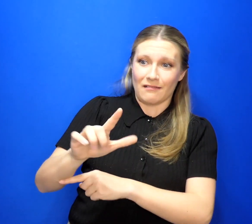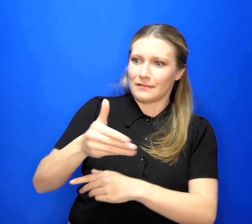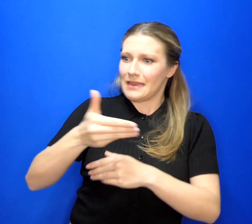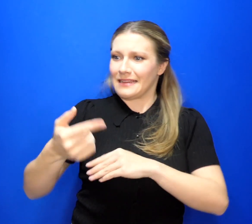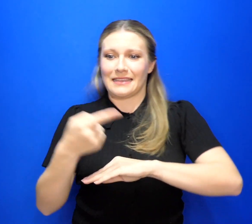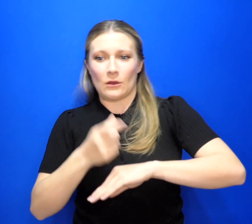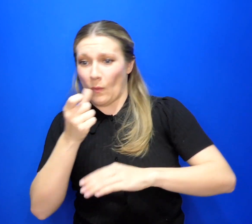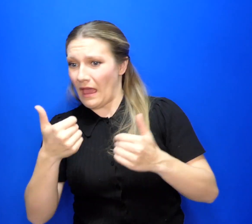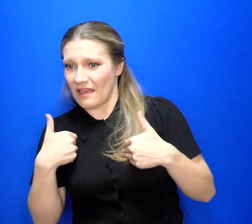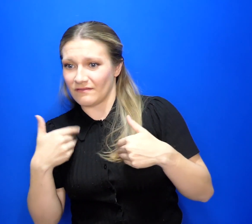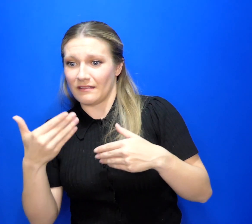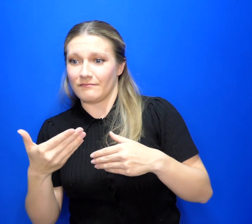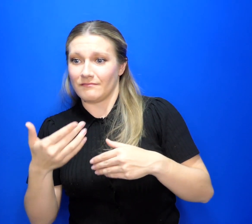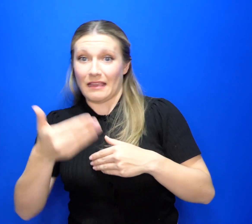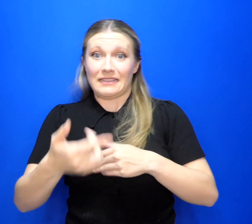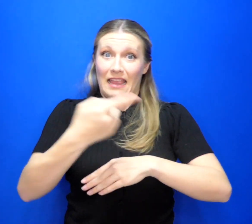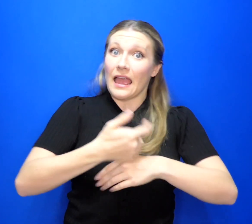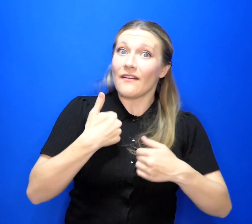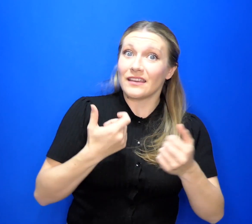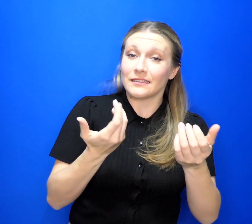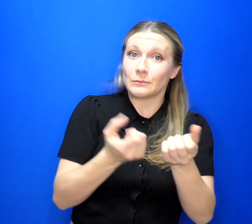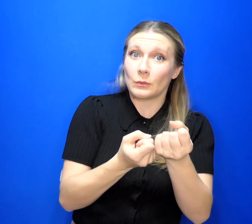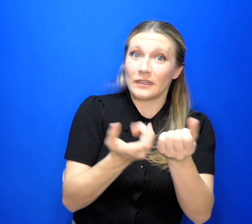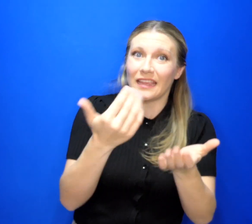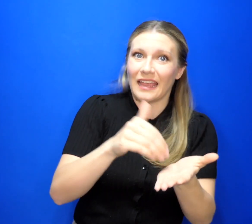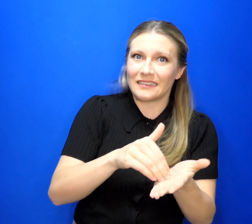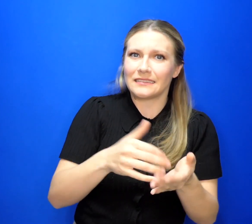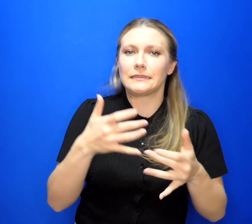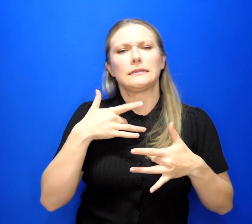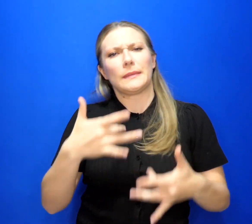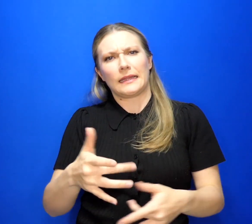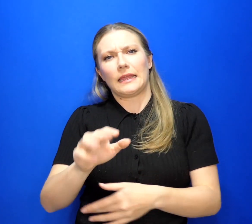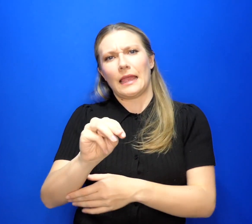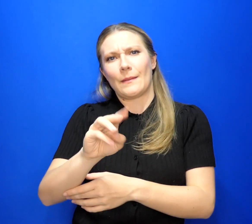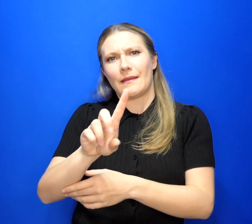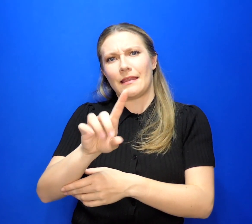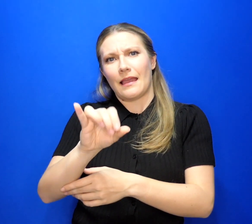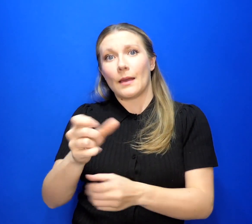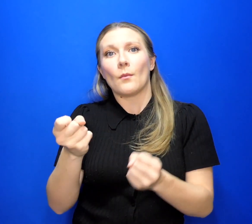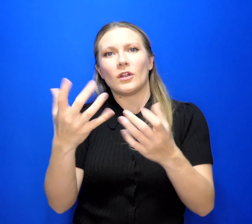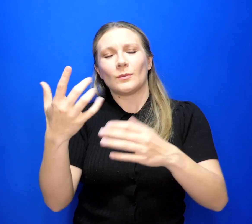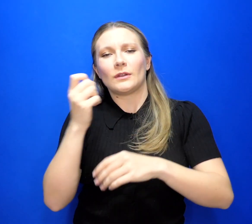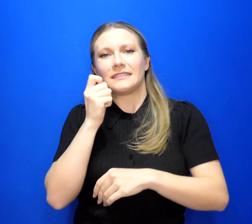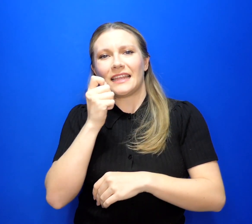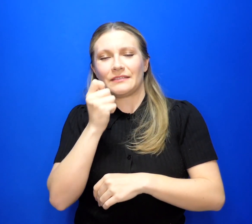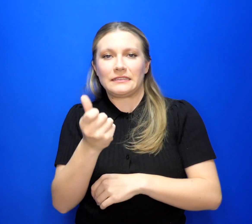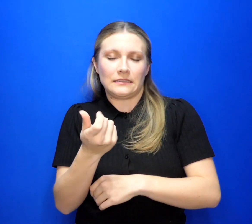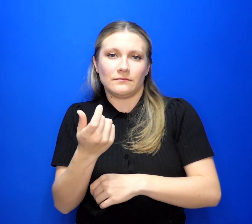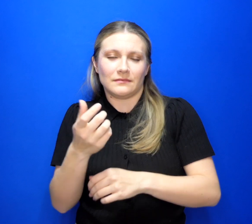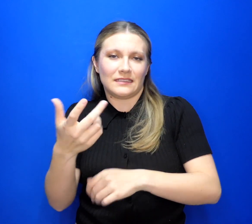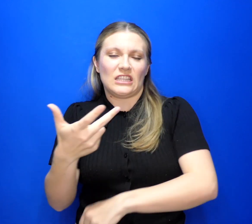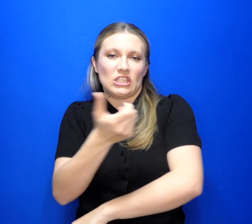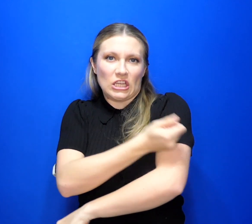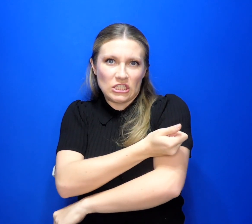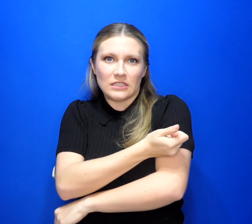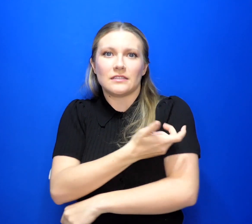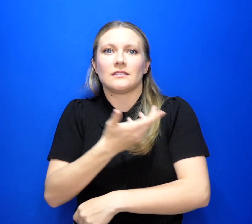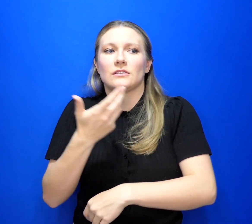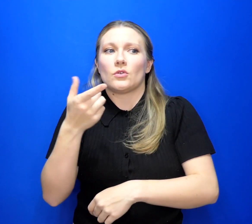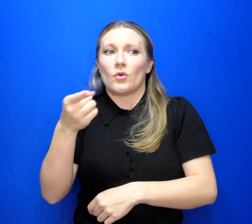are. And, especially you're probably going to be MDI at that point, right? So you've got a fixed, for the most part, right? Yeah. You've got a fixed amount of insulin in